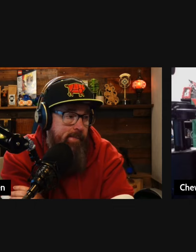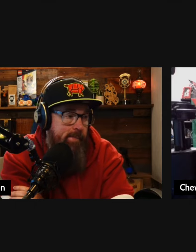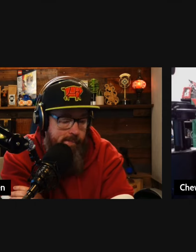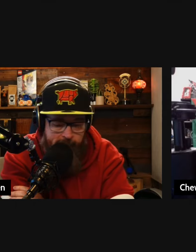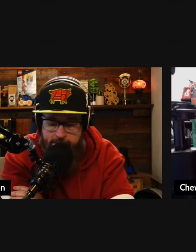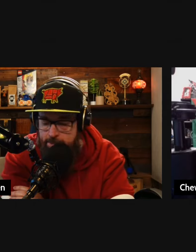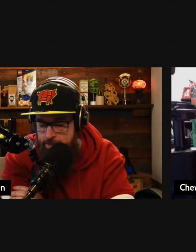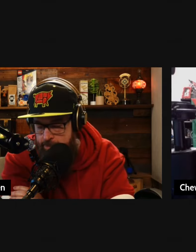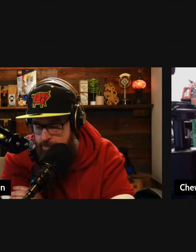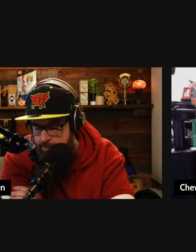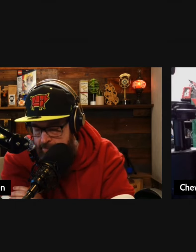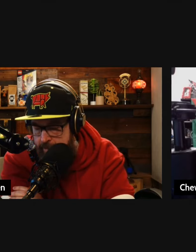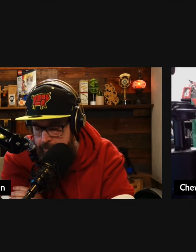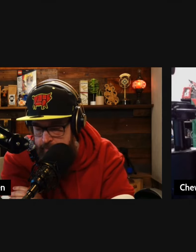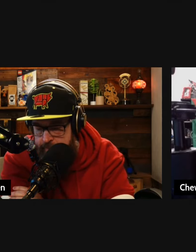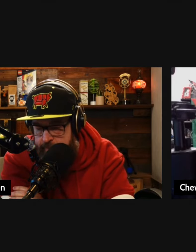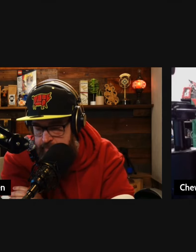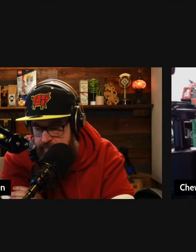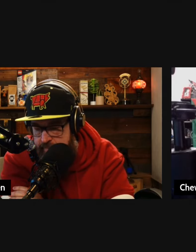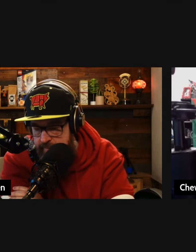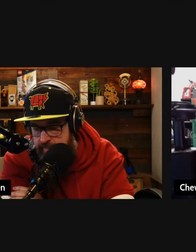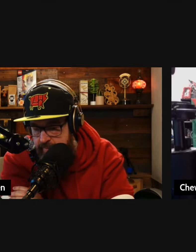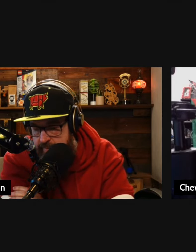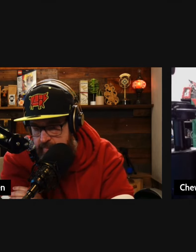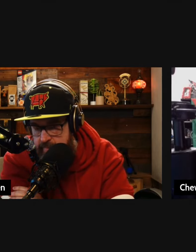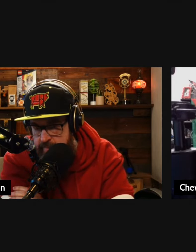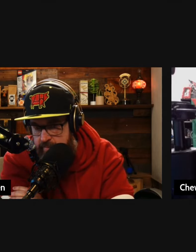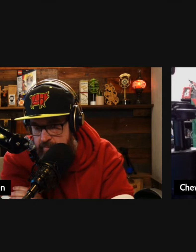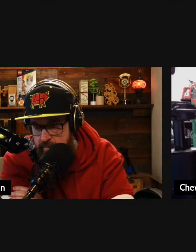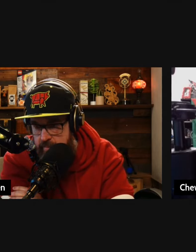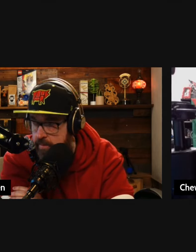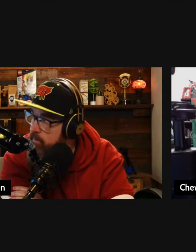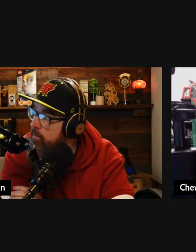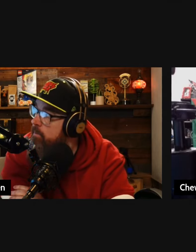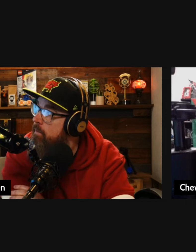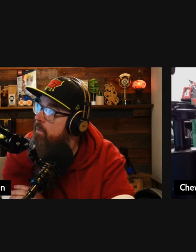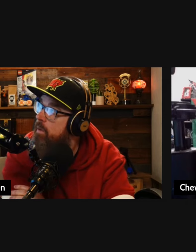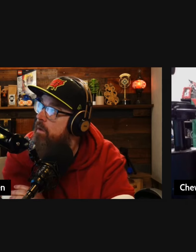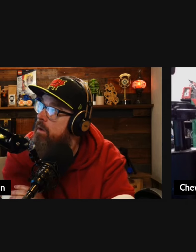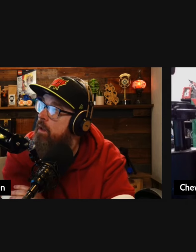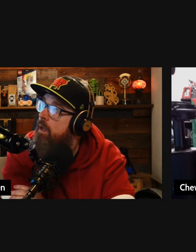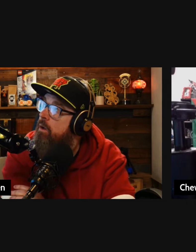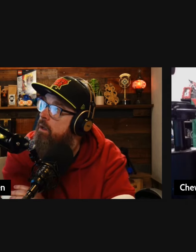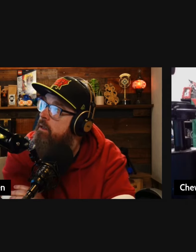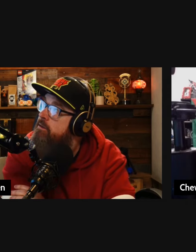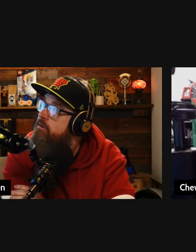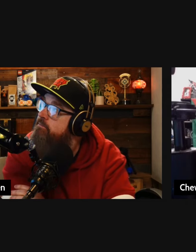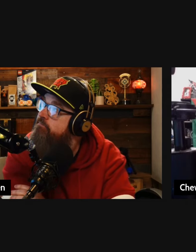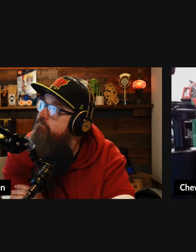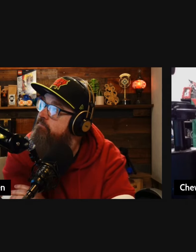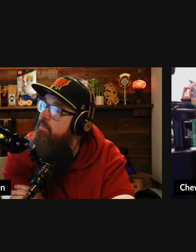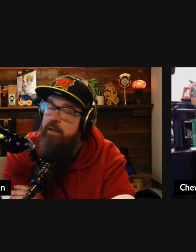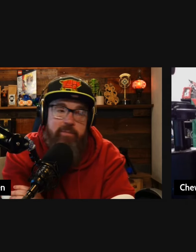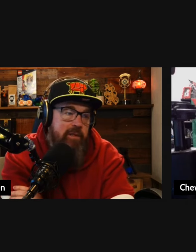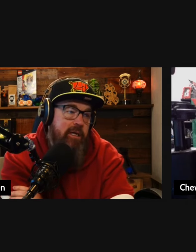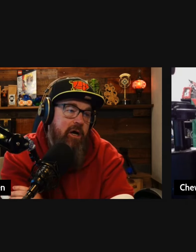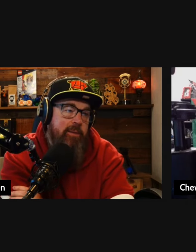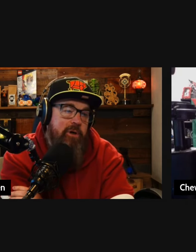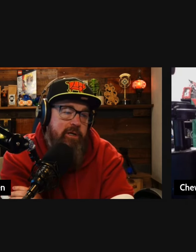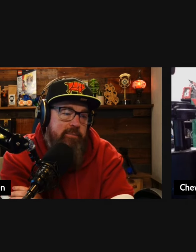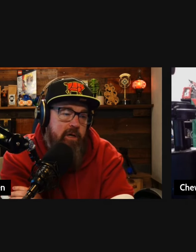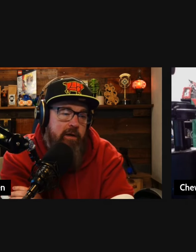got. Yeah. Like, they have doomed themselves with this.